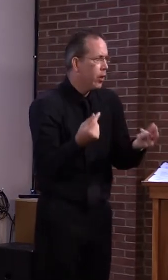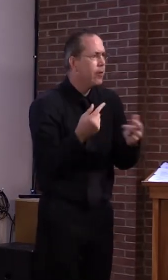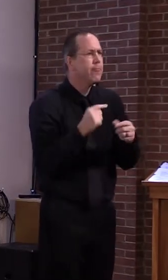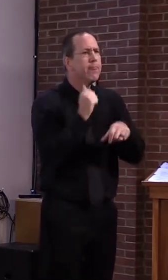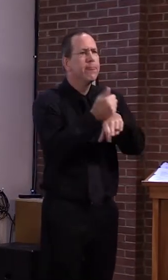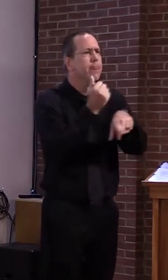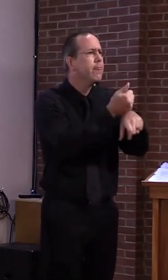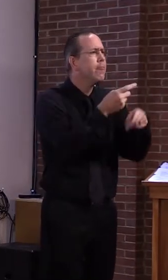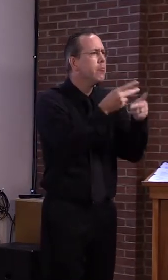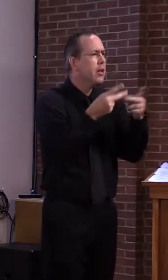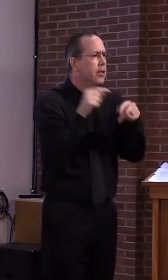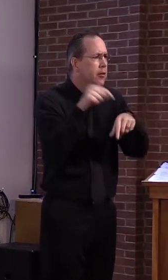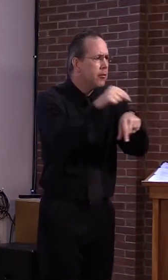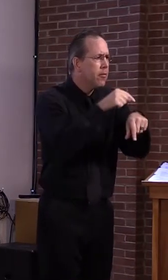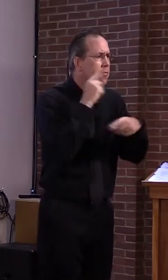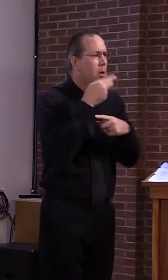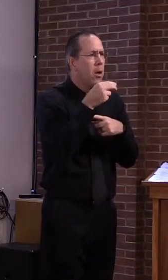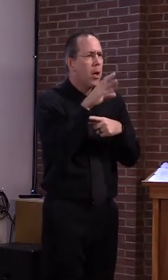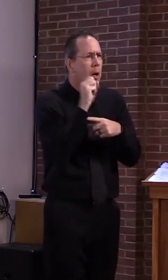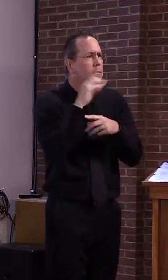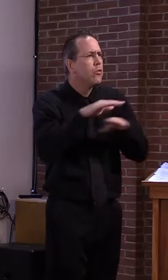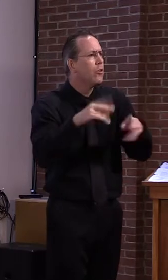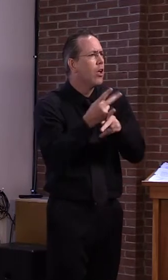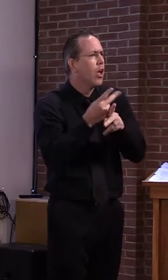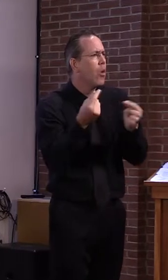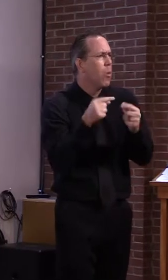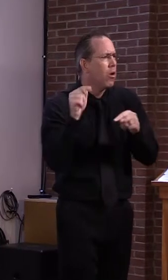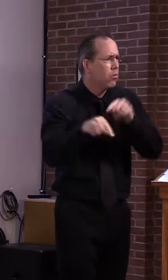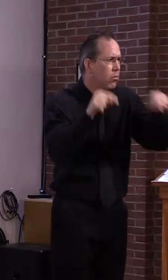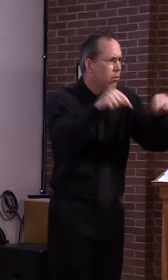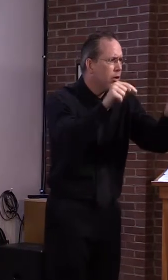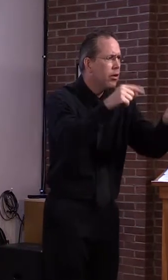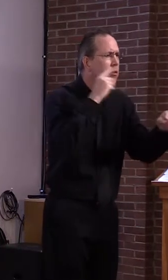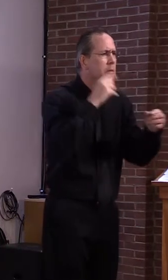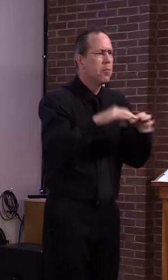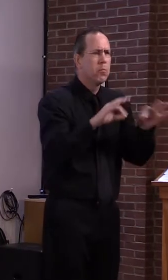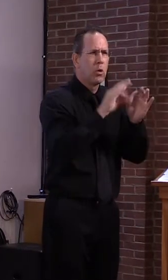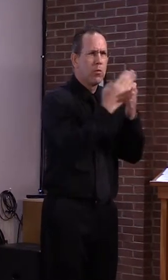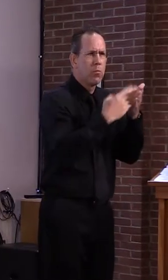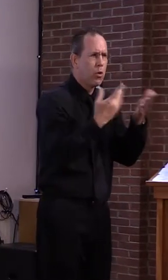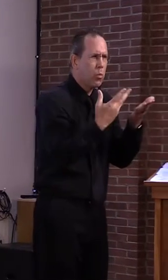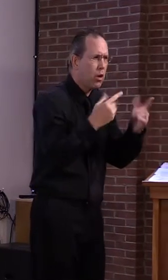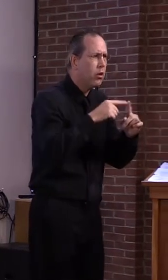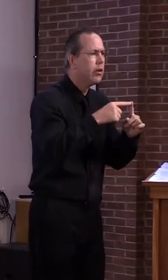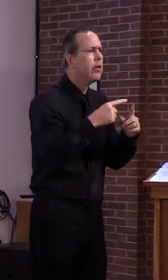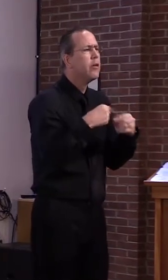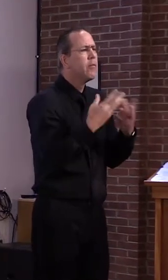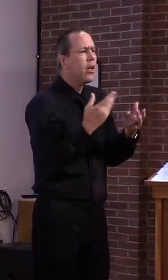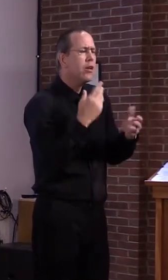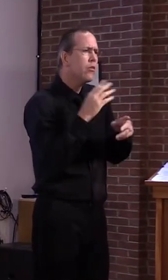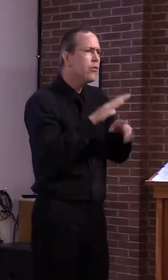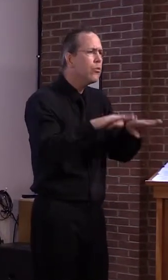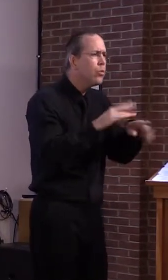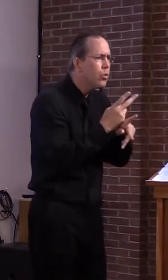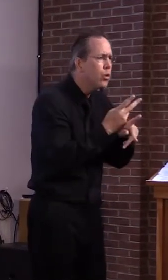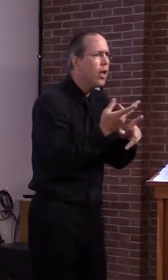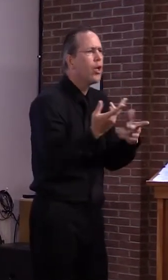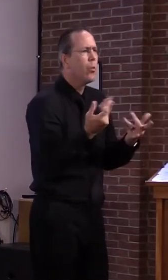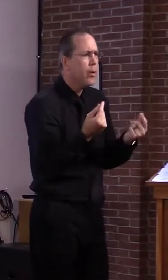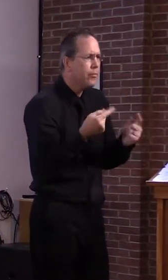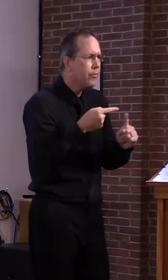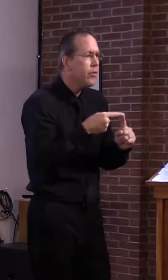key component of our initiative to provide expanded school-age care on remote learning days.